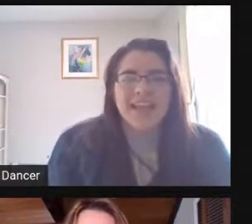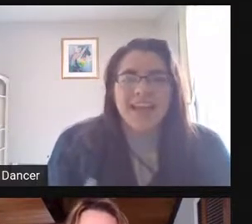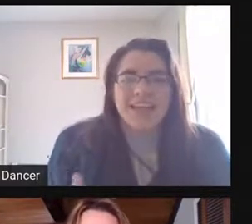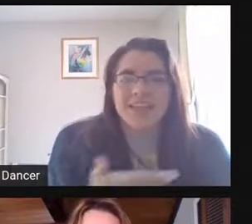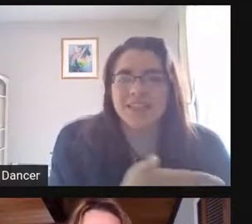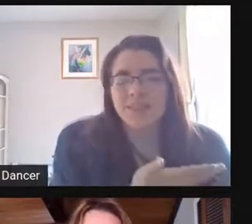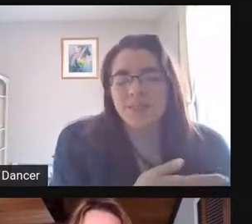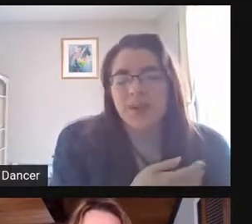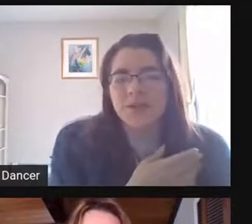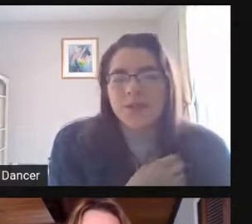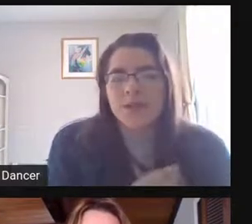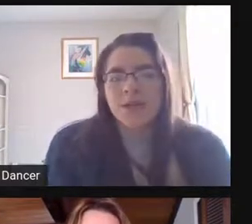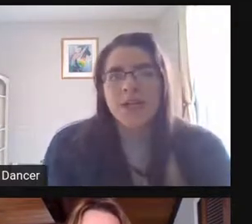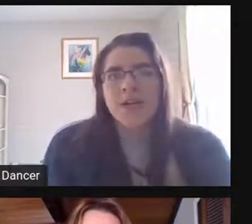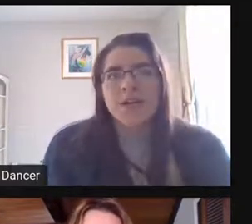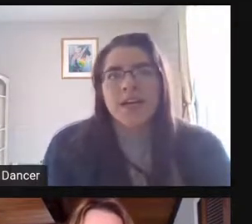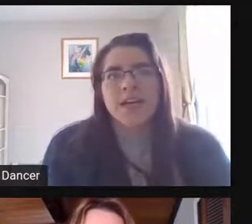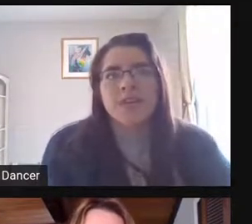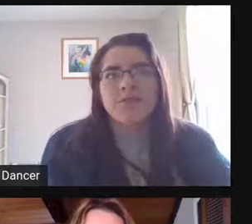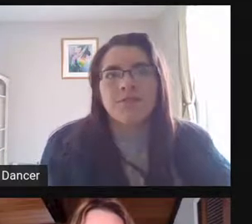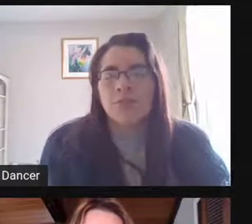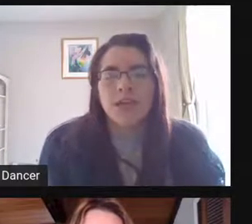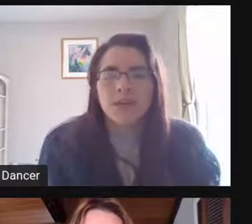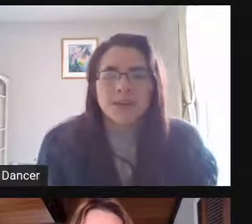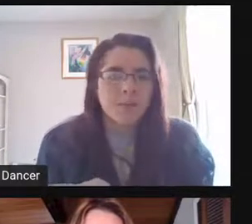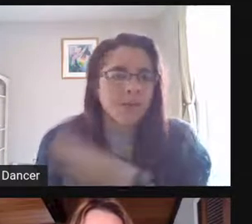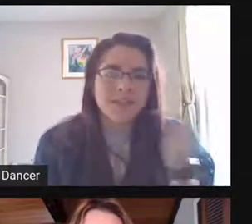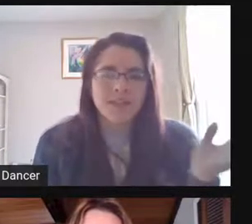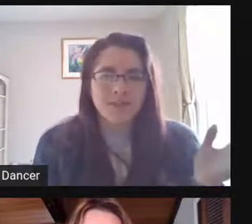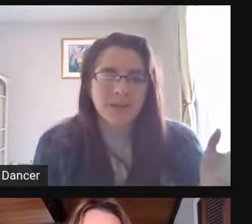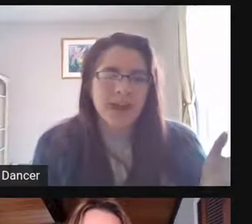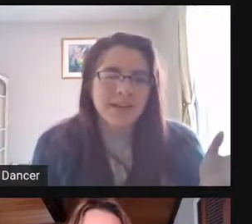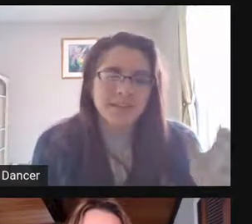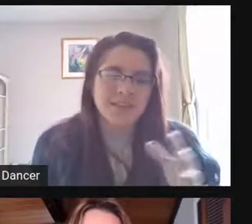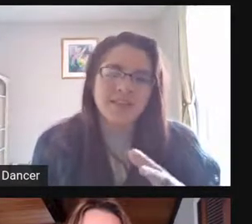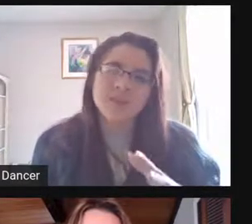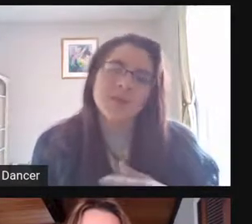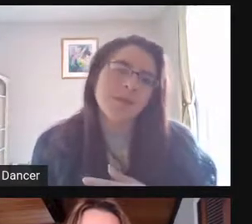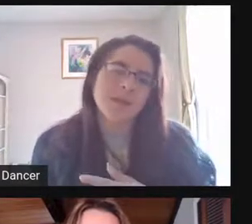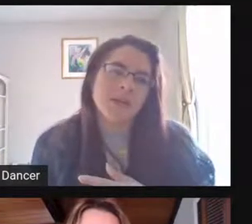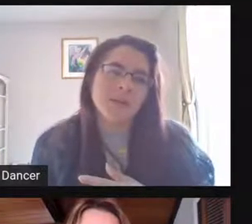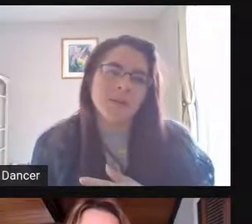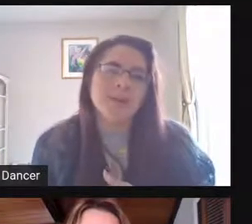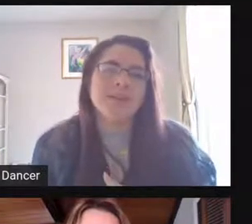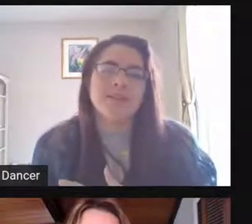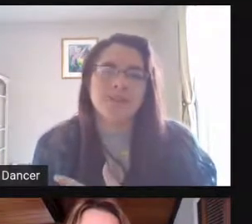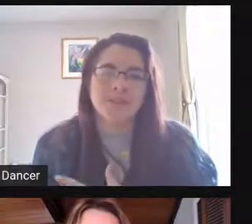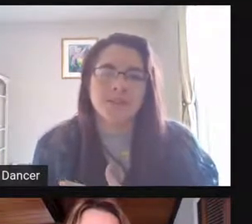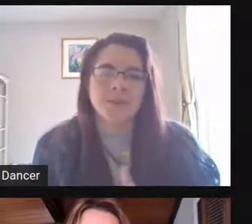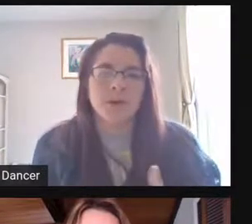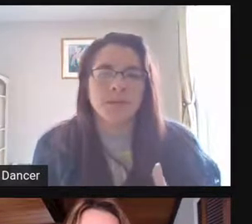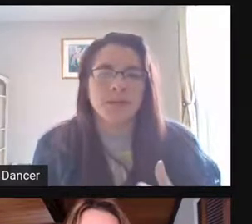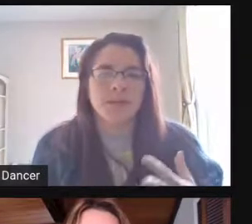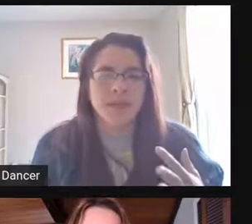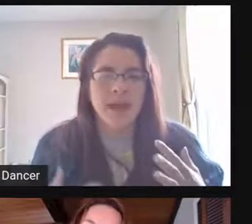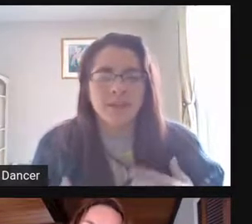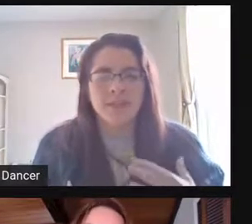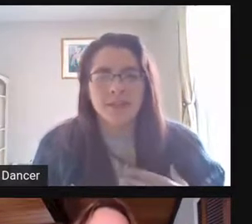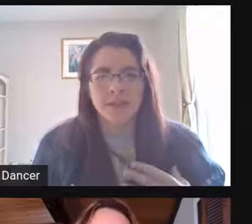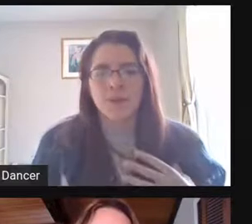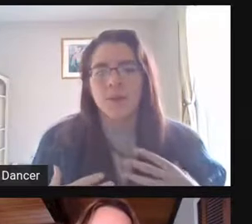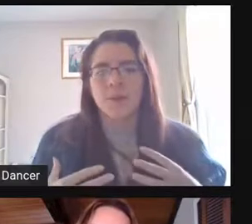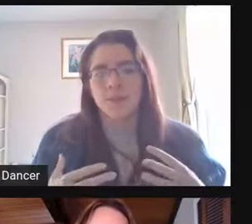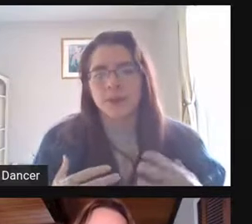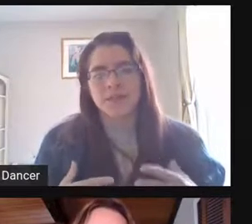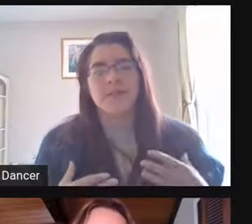Well, and I think Annis spoke to it earlier that if we had completely different cast, this would have been a completely different piece of work, because